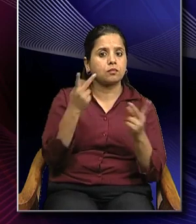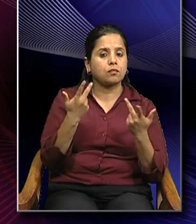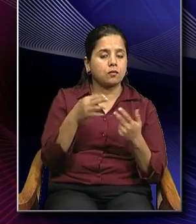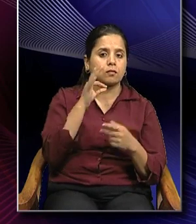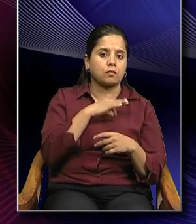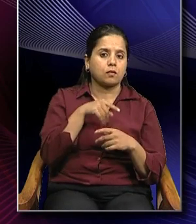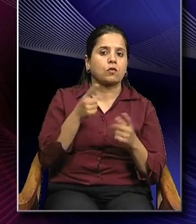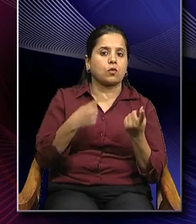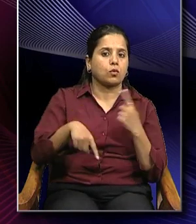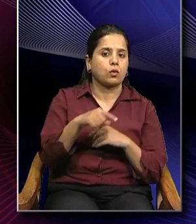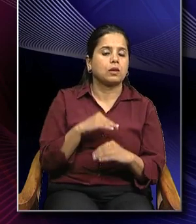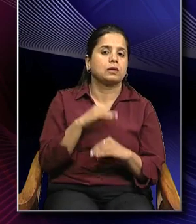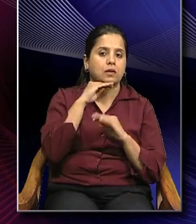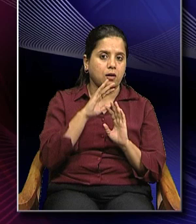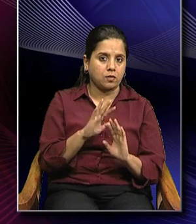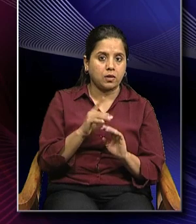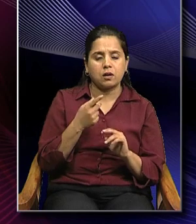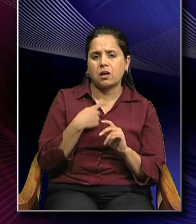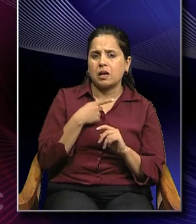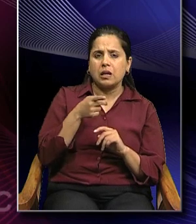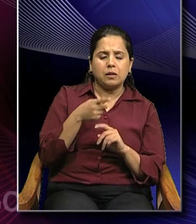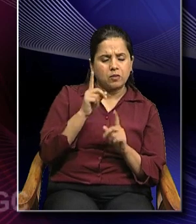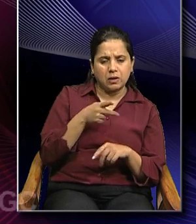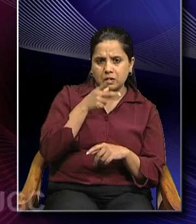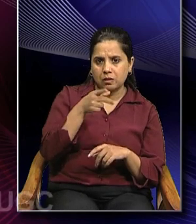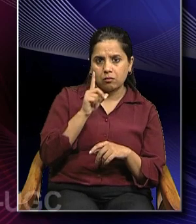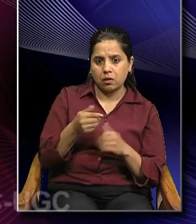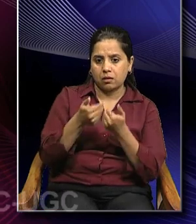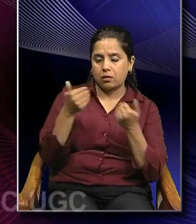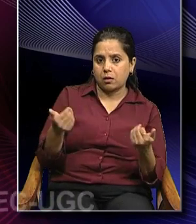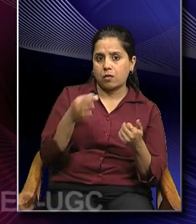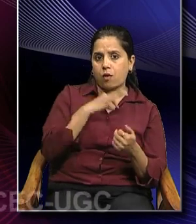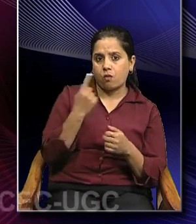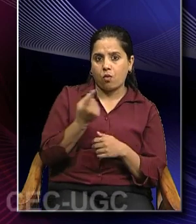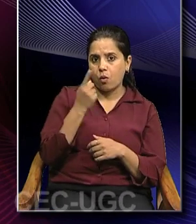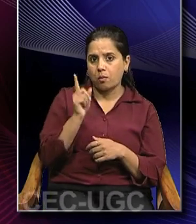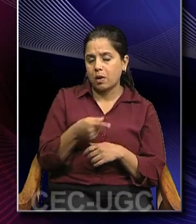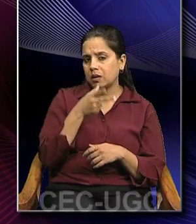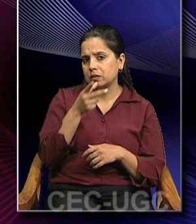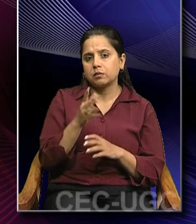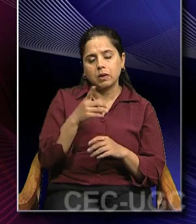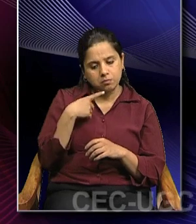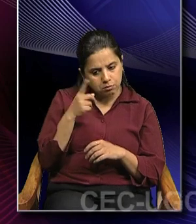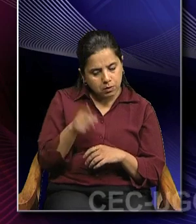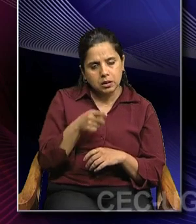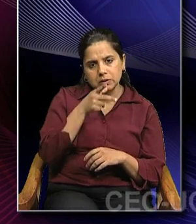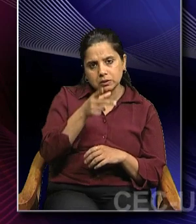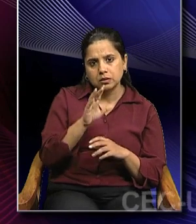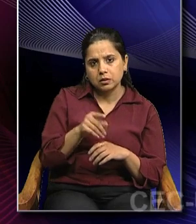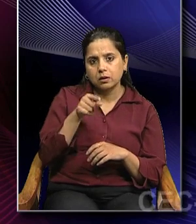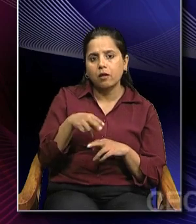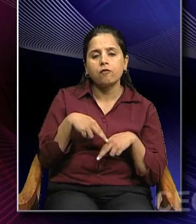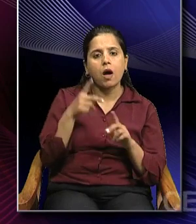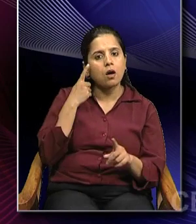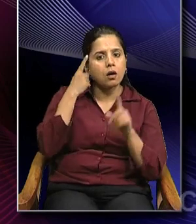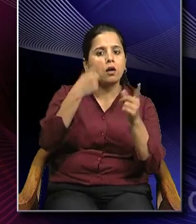customer satisfaction. I would say that we should not segregate profit from the customer satisfaction, rather we should say that the ultimate